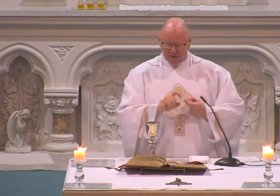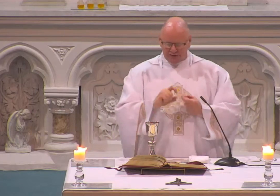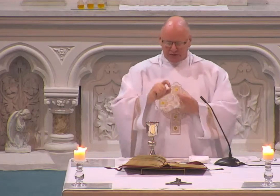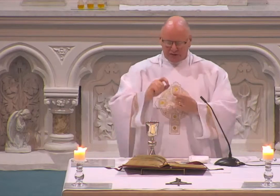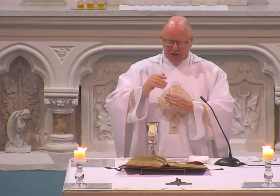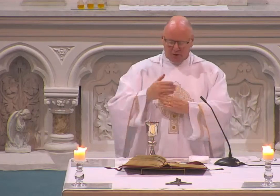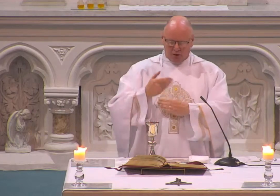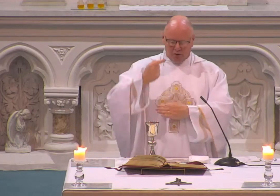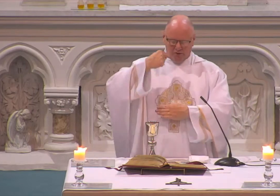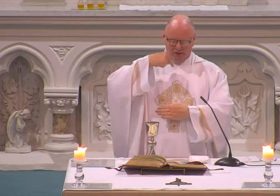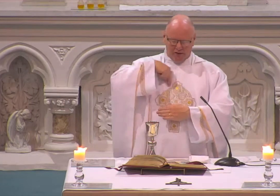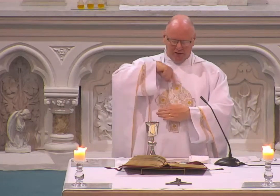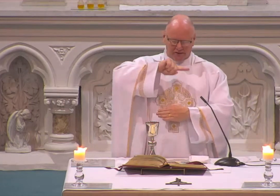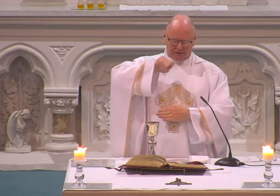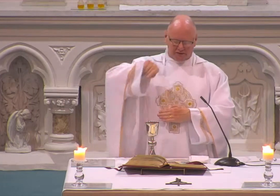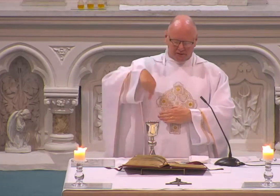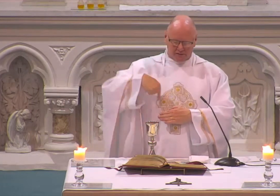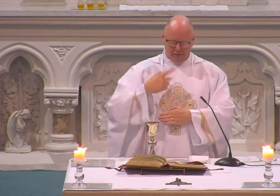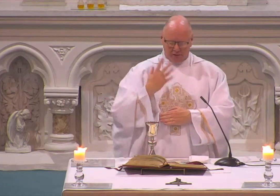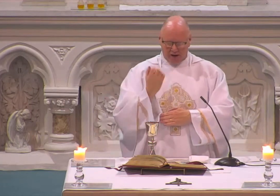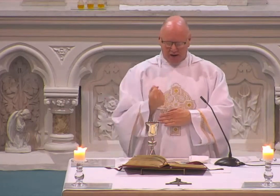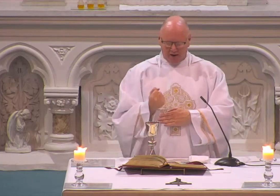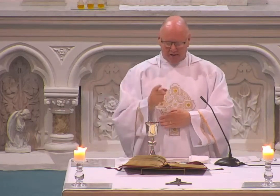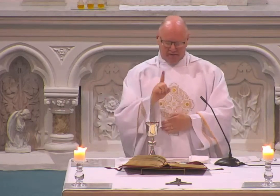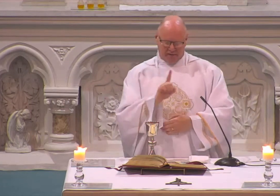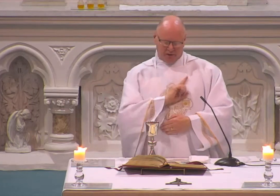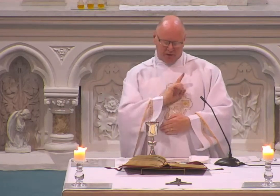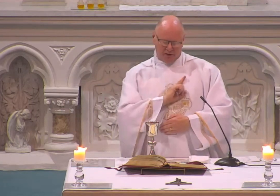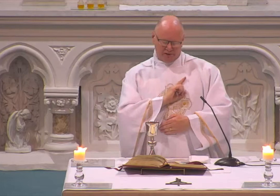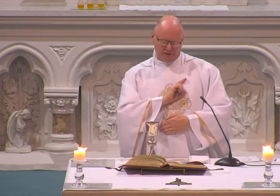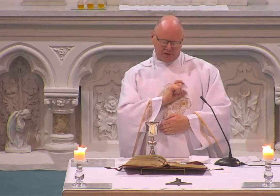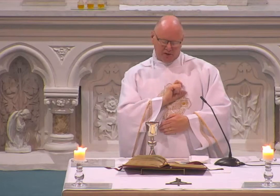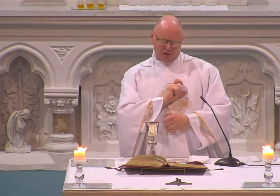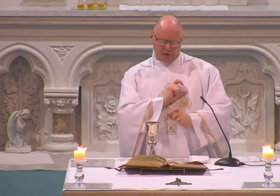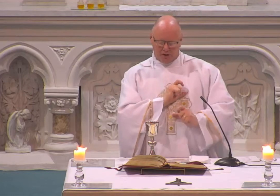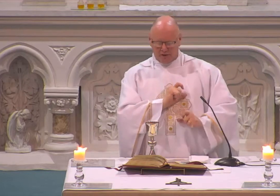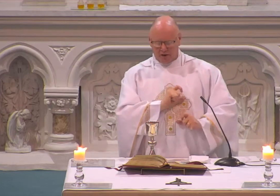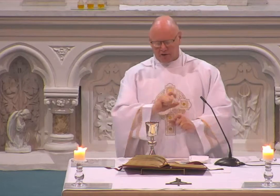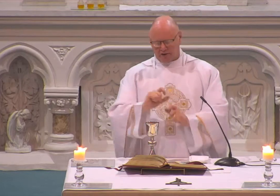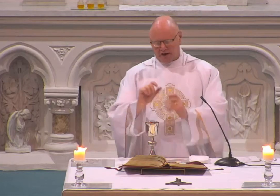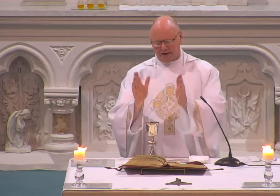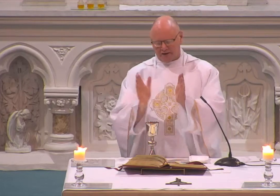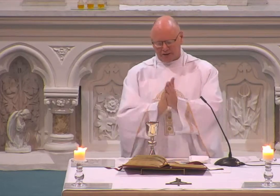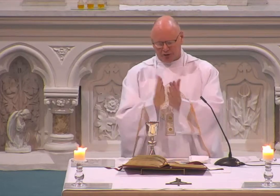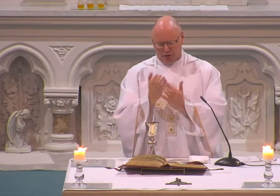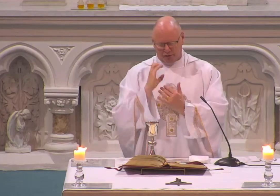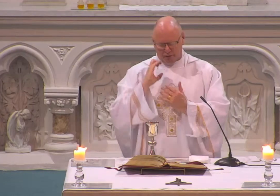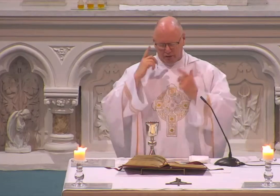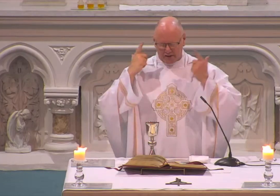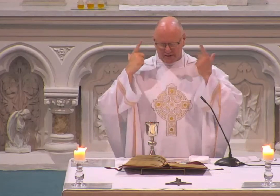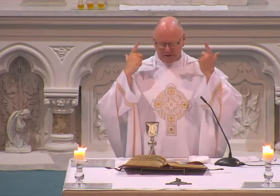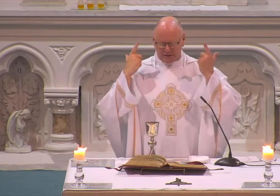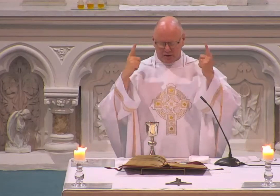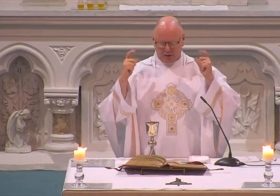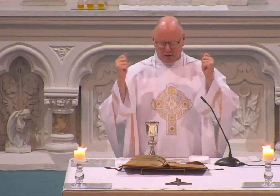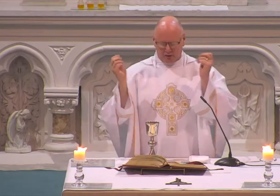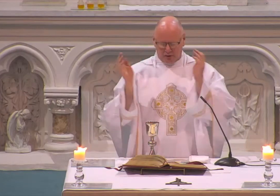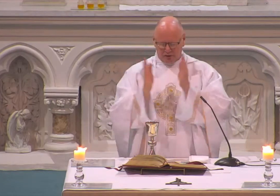constantly at work within us may have the cause of our unending joy, through Christ our Lord.